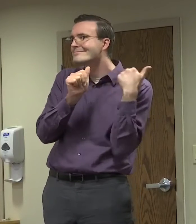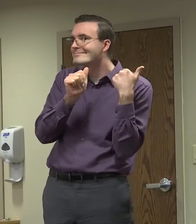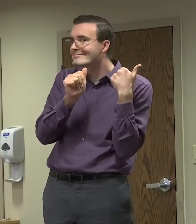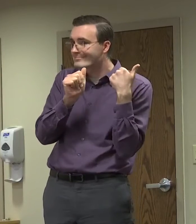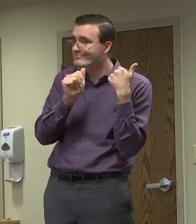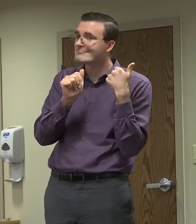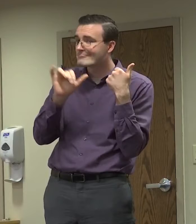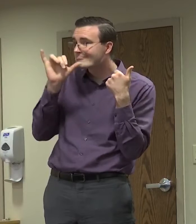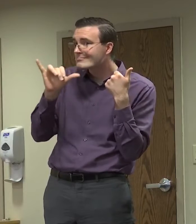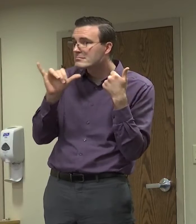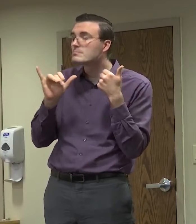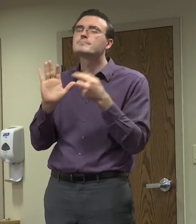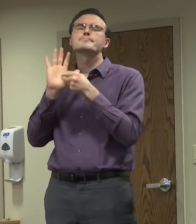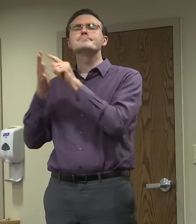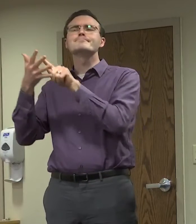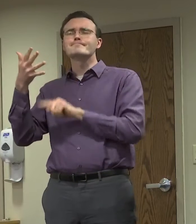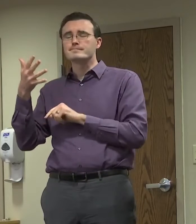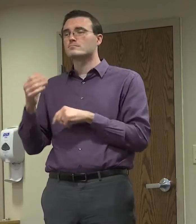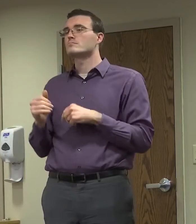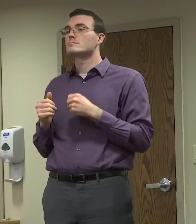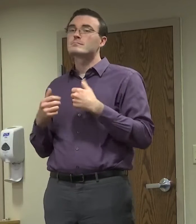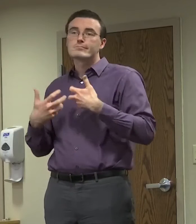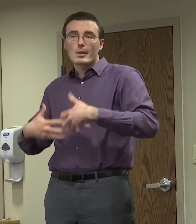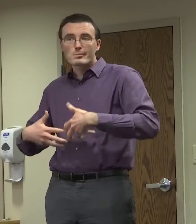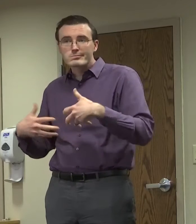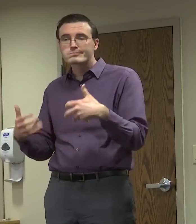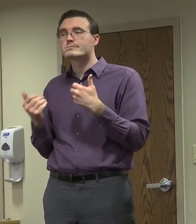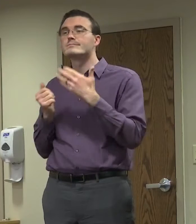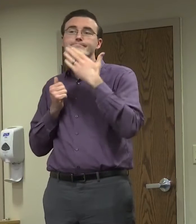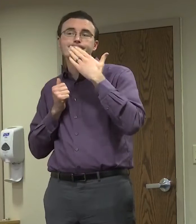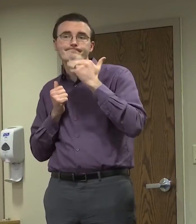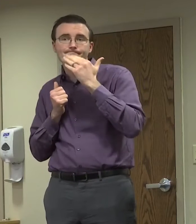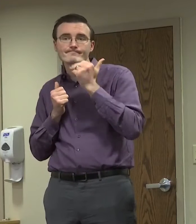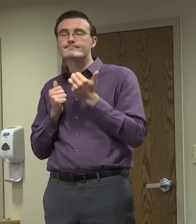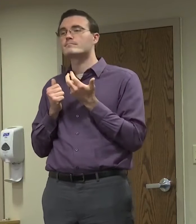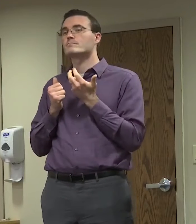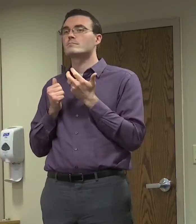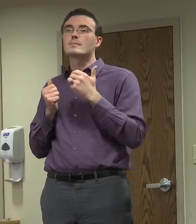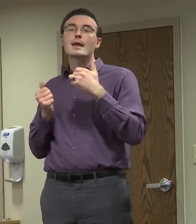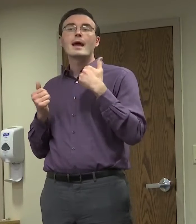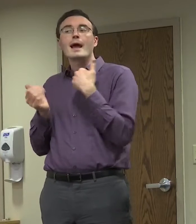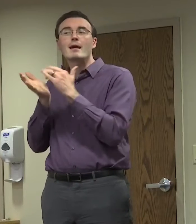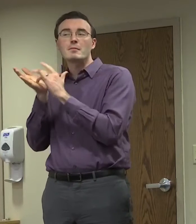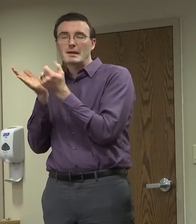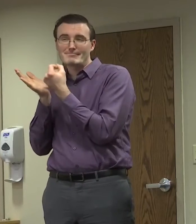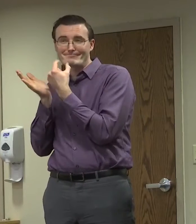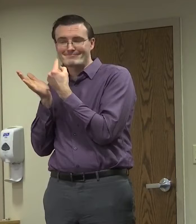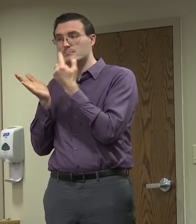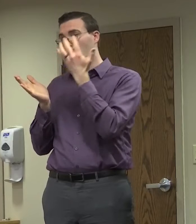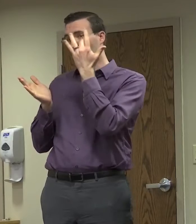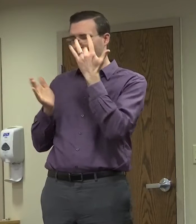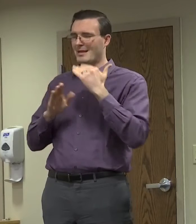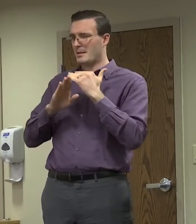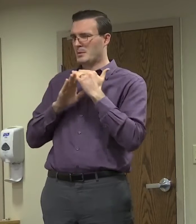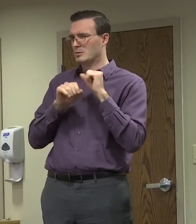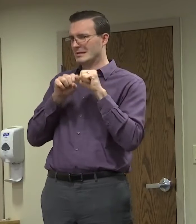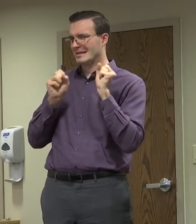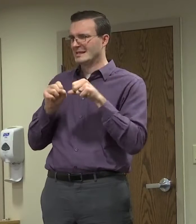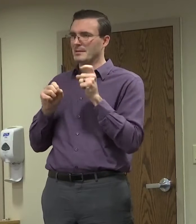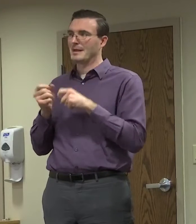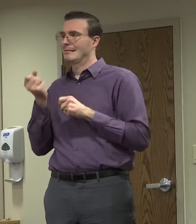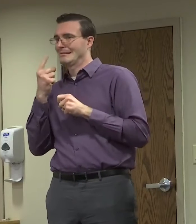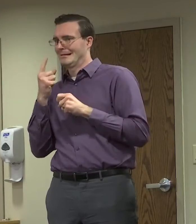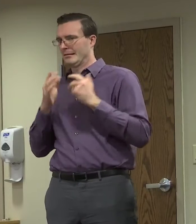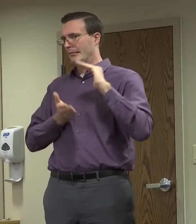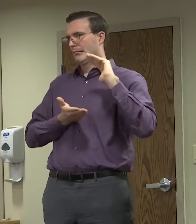diabetes, immunosuppressive diseases. If you're taking medications to suppress your immune system, If you're